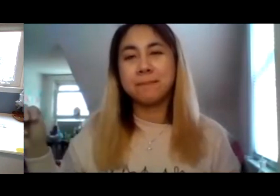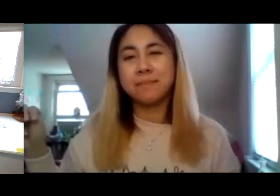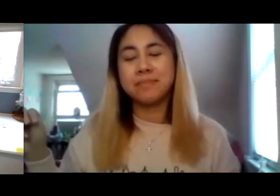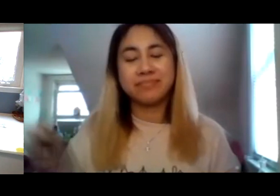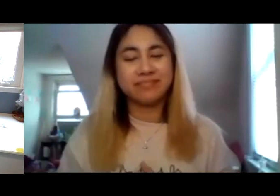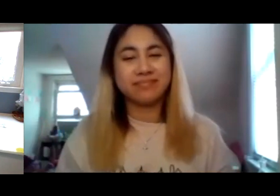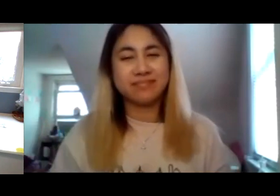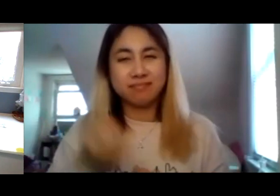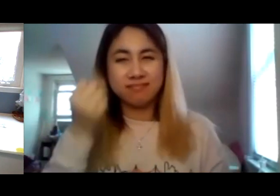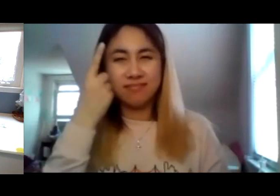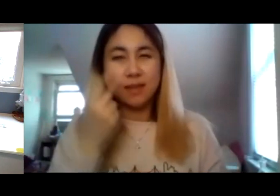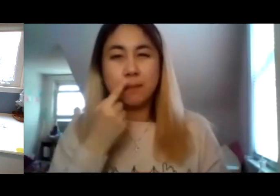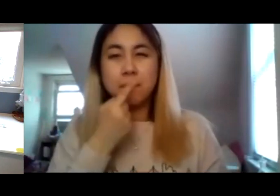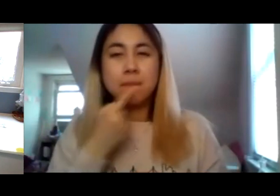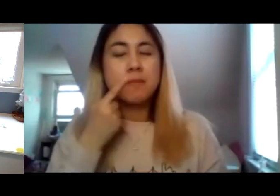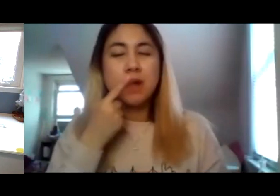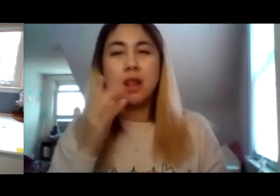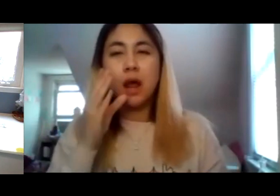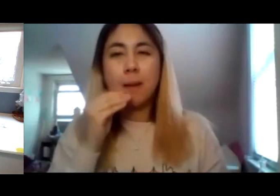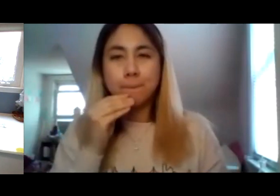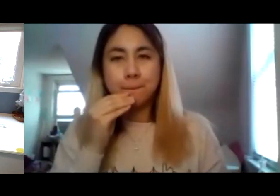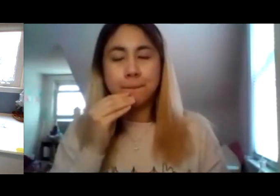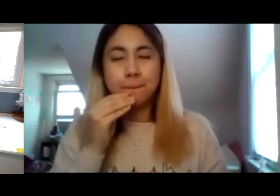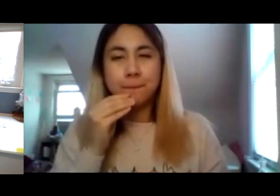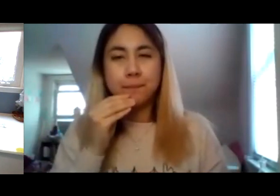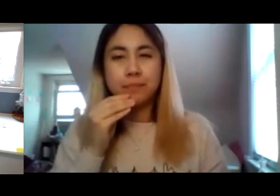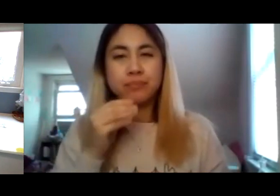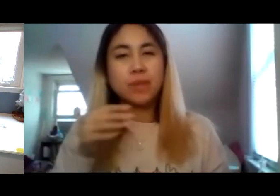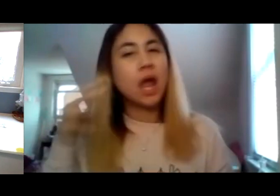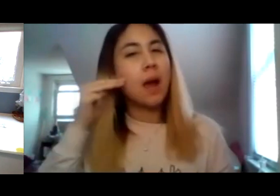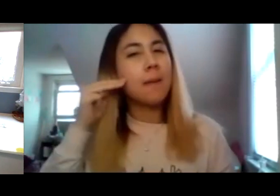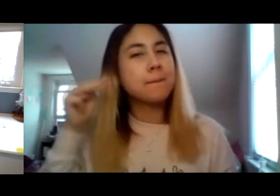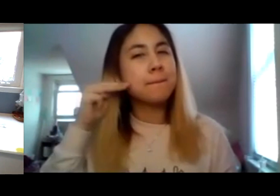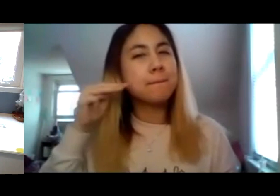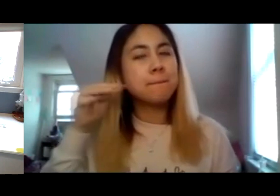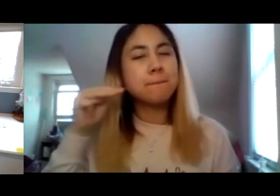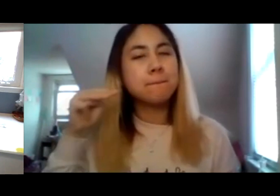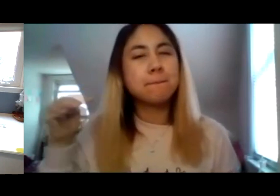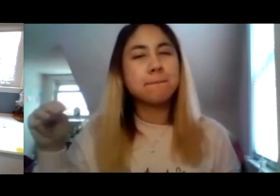So our mouth is closed. We're making that humming sound.